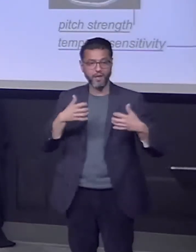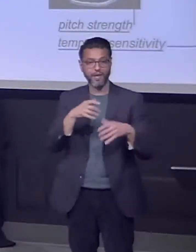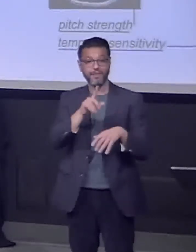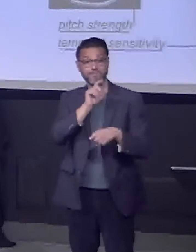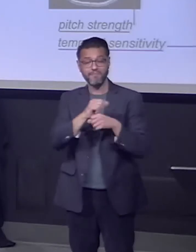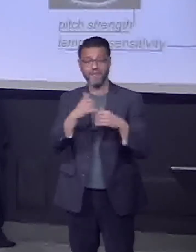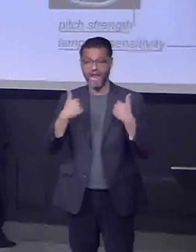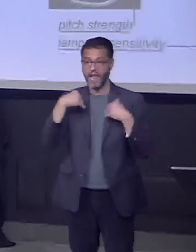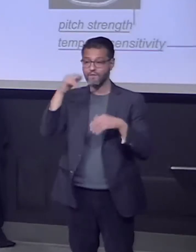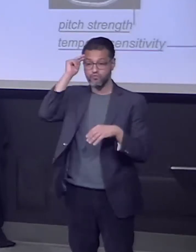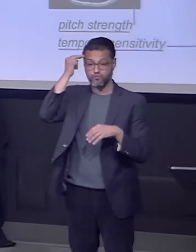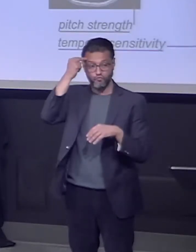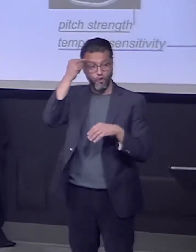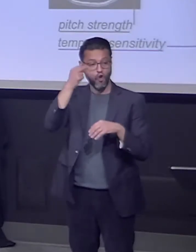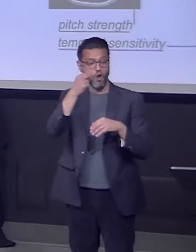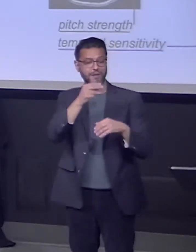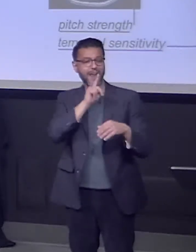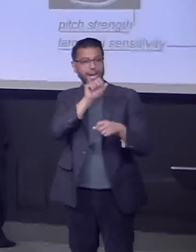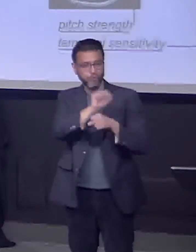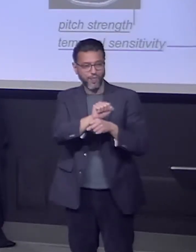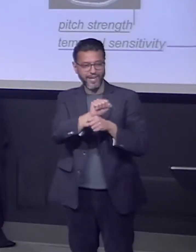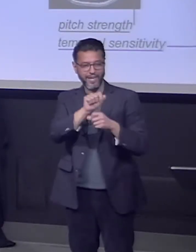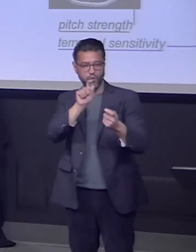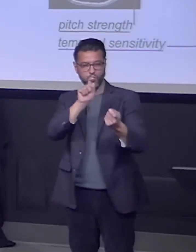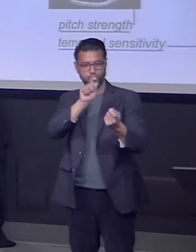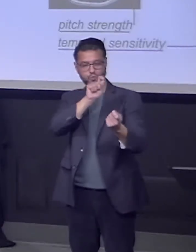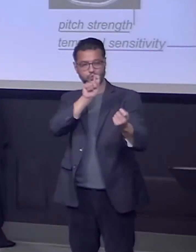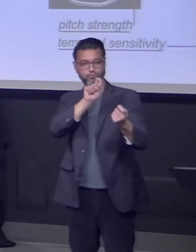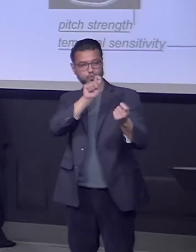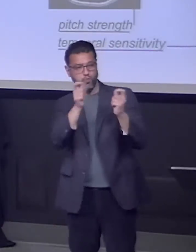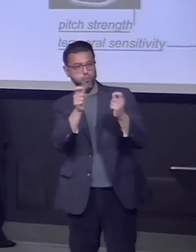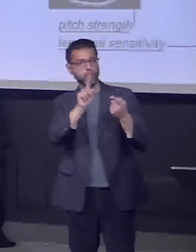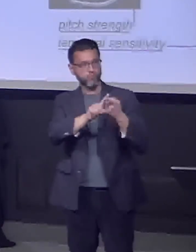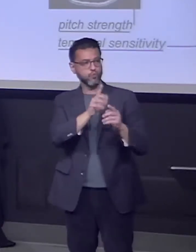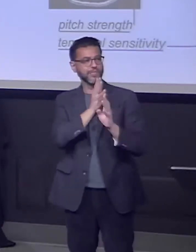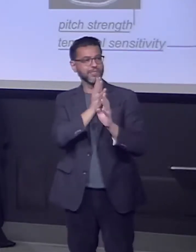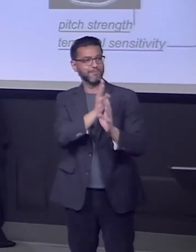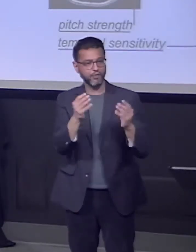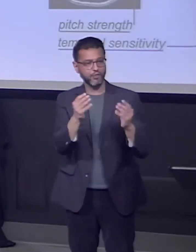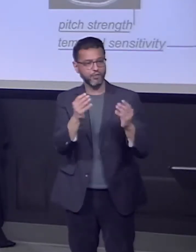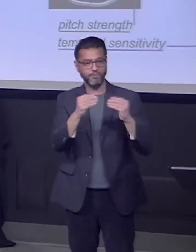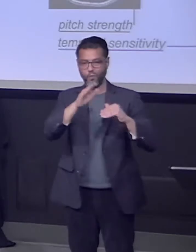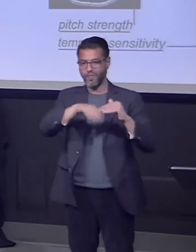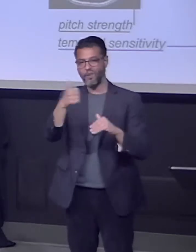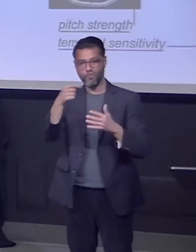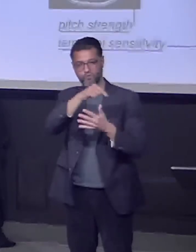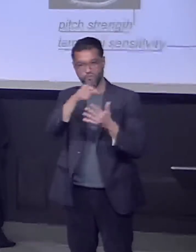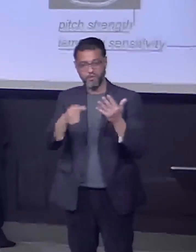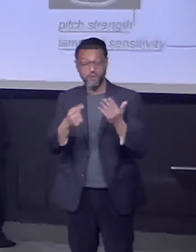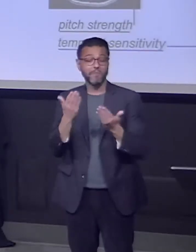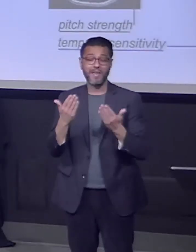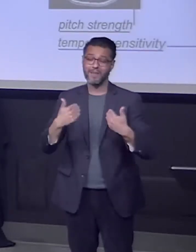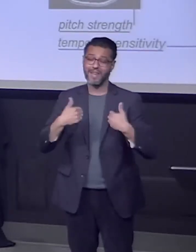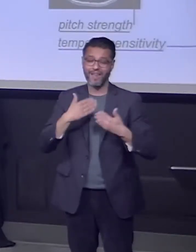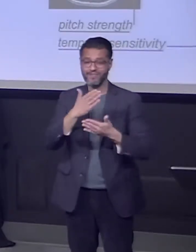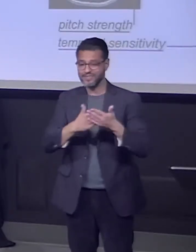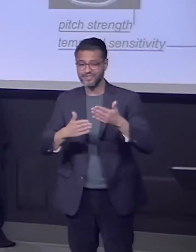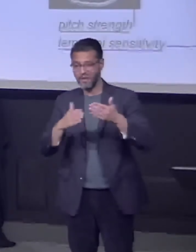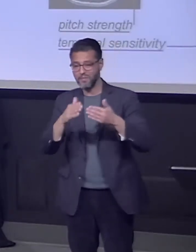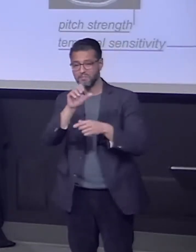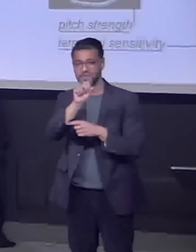patches that are tuned to speech more than anything else. And maybe there is a subsystem in there in the ventral stream that